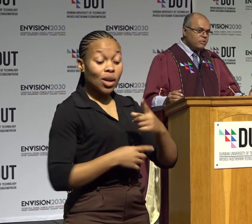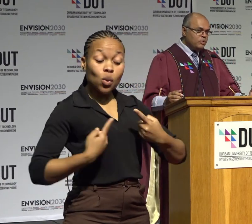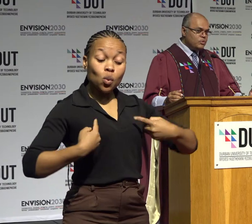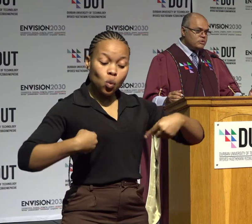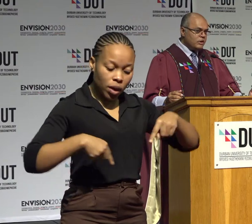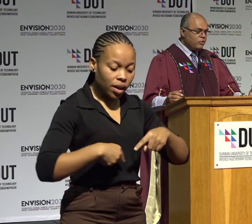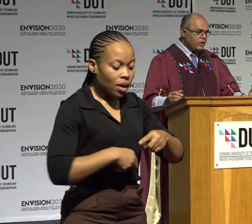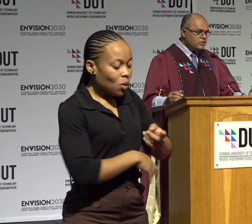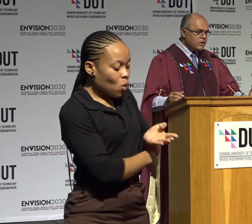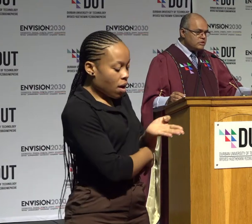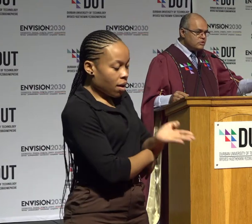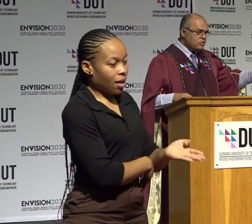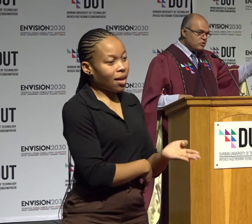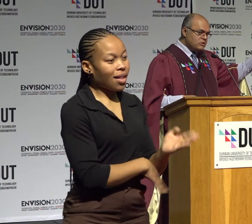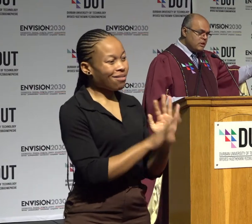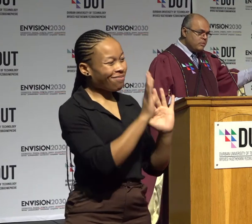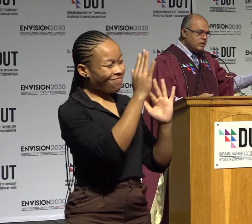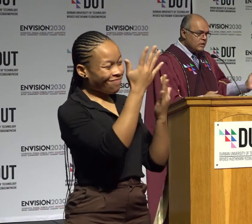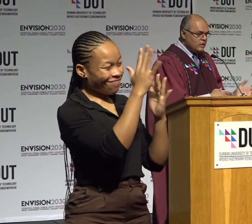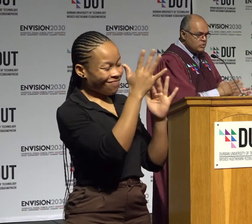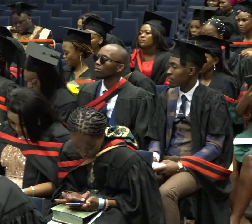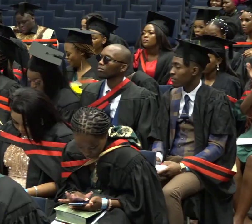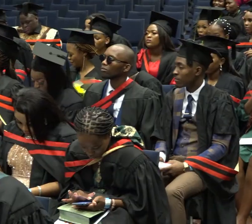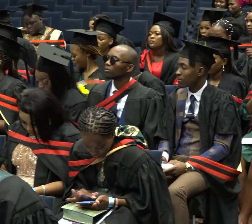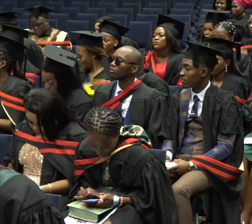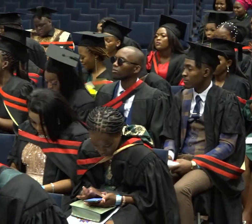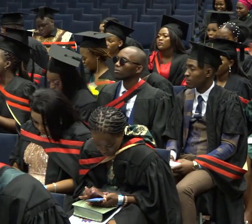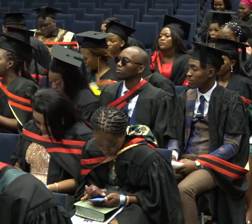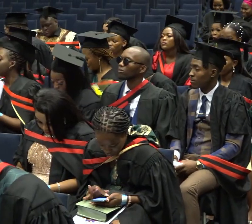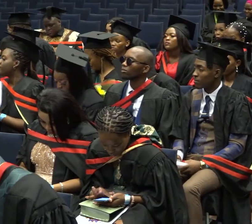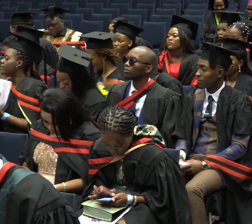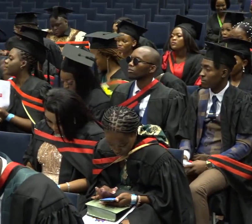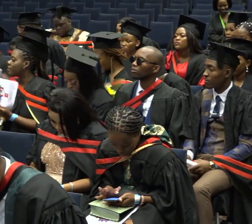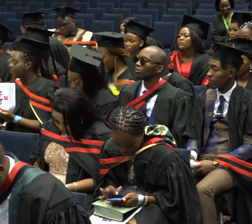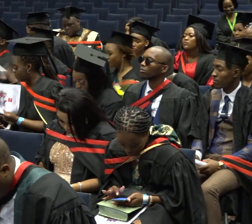round of applause and congratulations to Dr. Tembi and Charlie Jones.